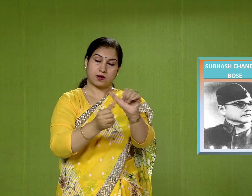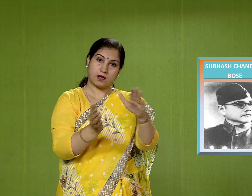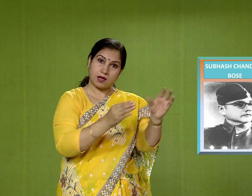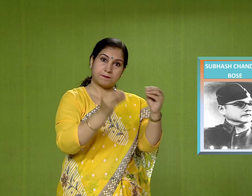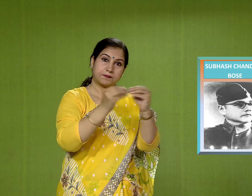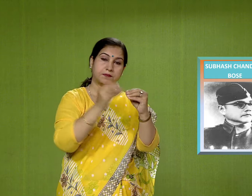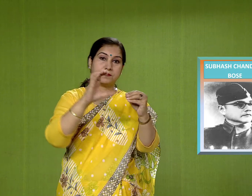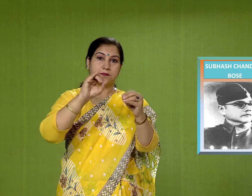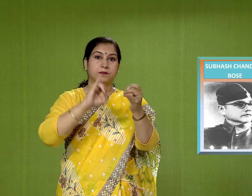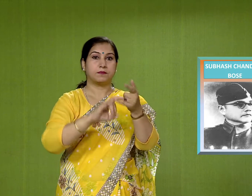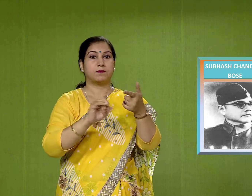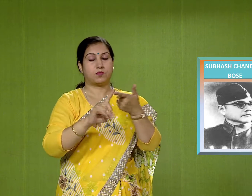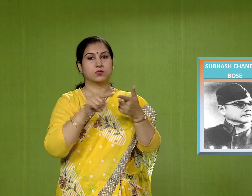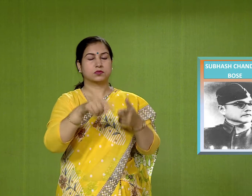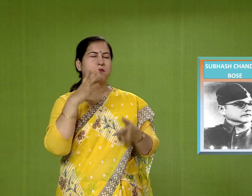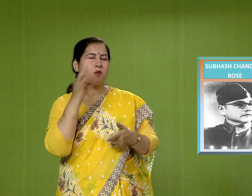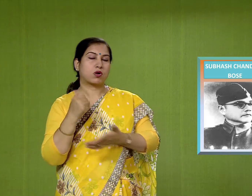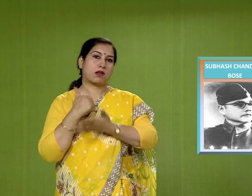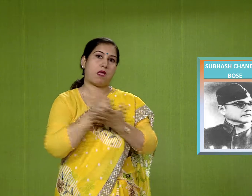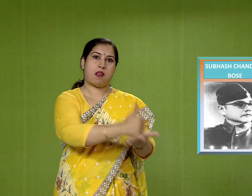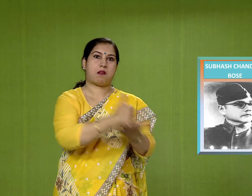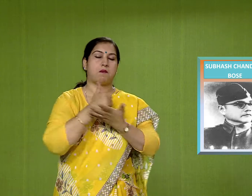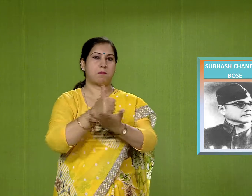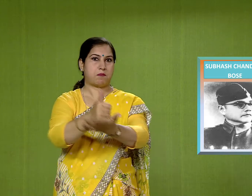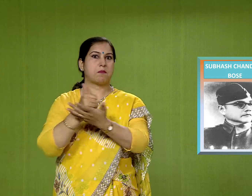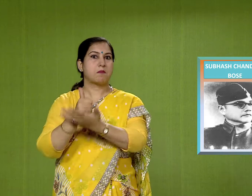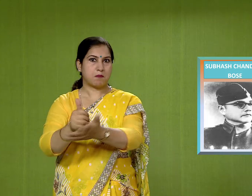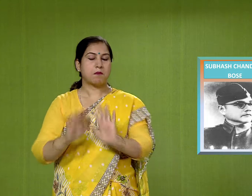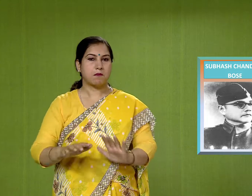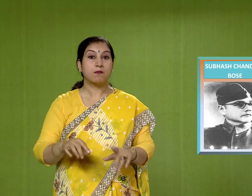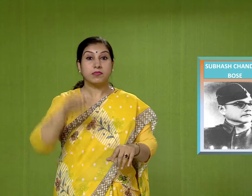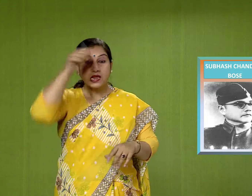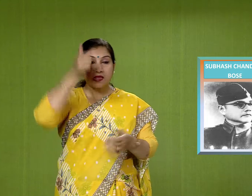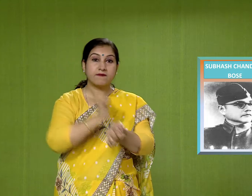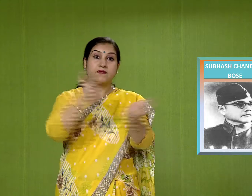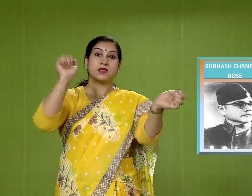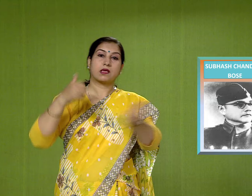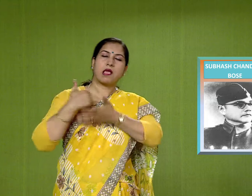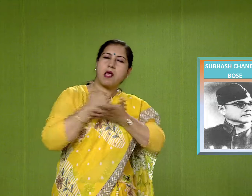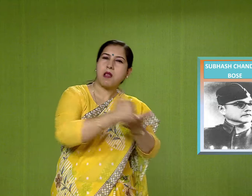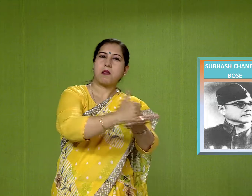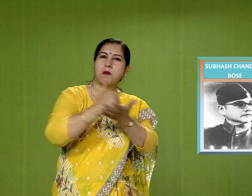He played a very important role in the freedom of our country.